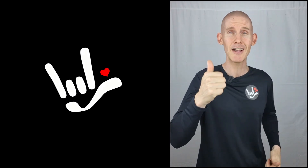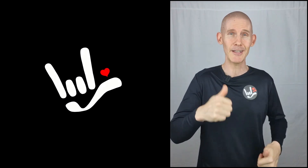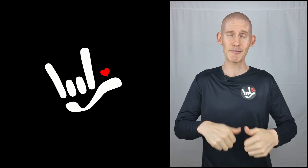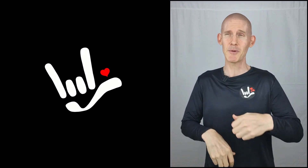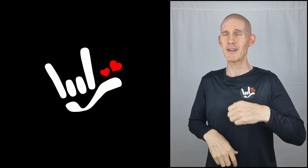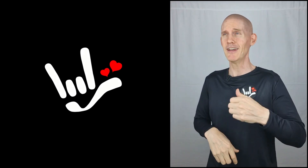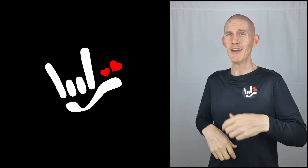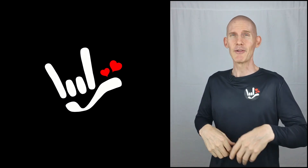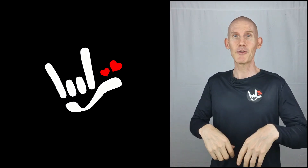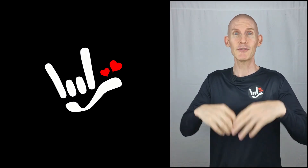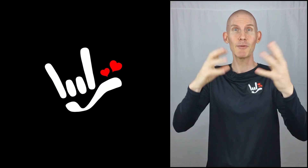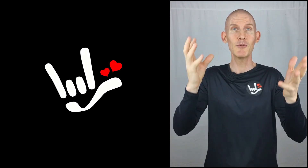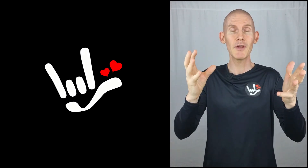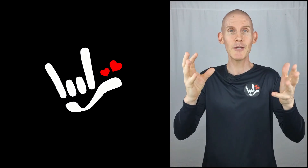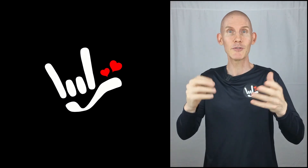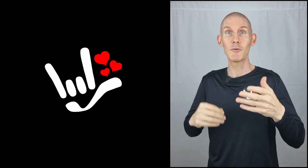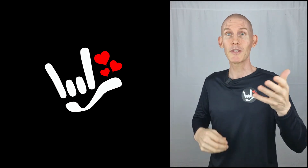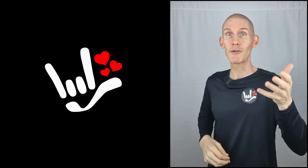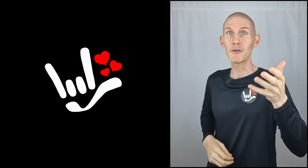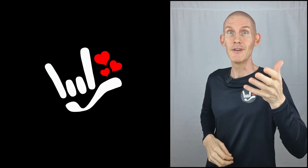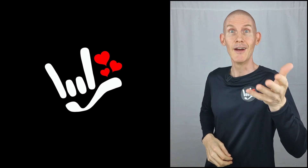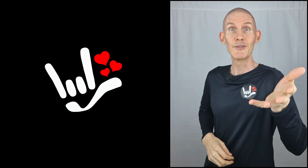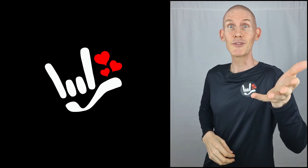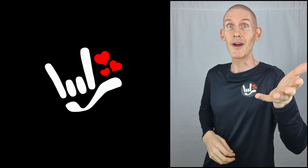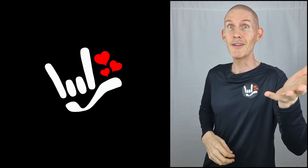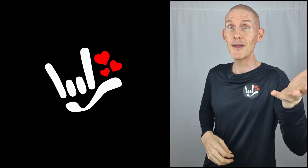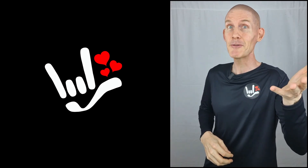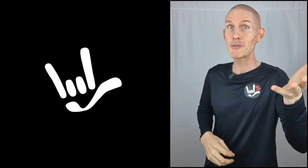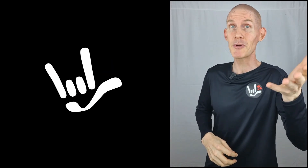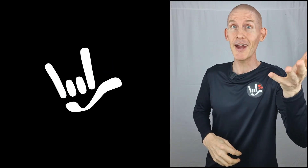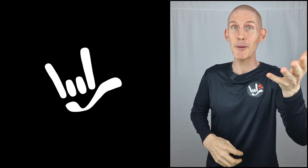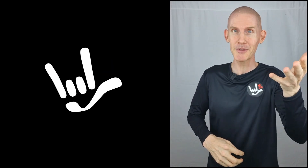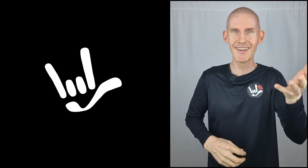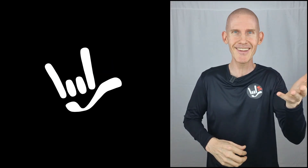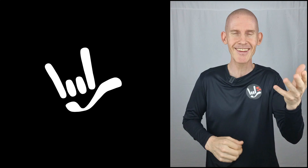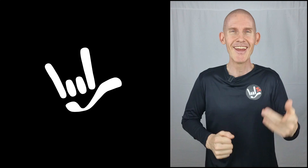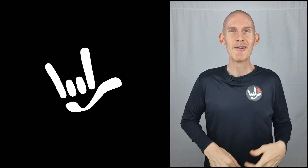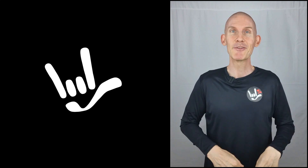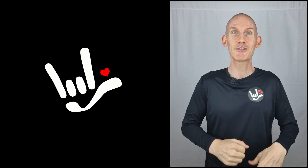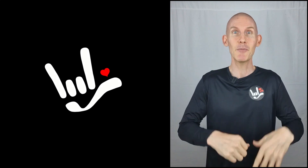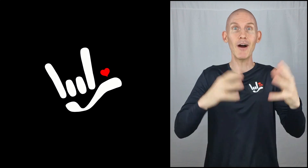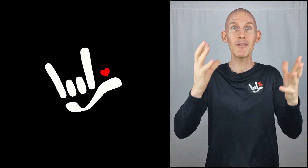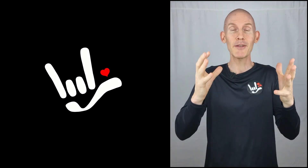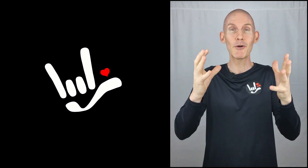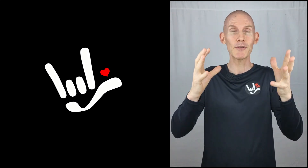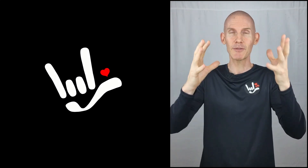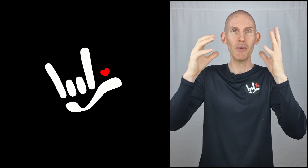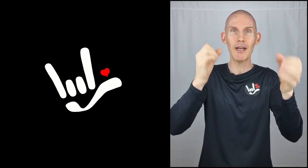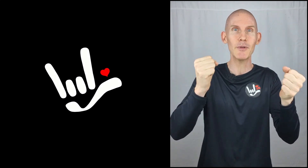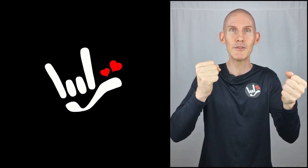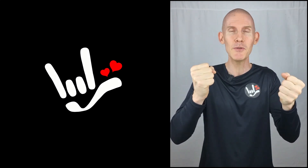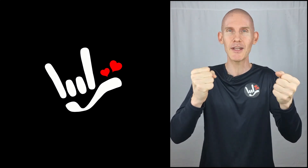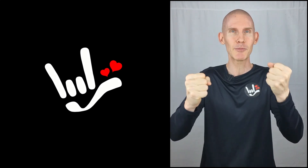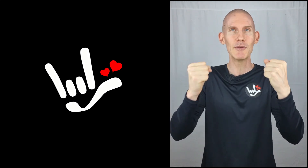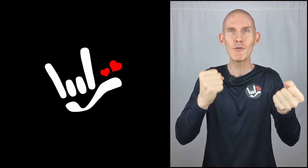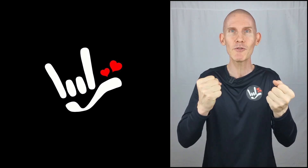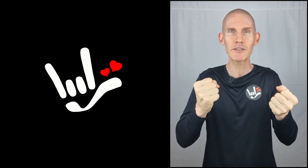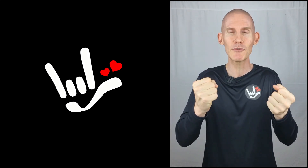class, we wanna learn some new language, we want to learn sign language perhaps. There's some online course, man, I'm gonna do that, it's my New Year resolution,